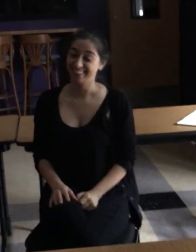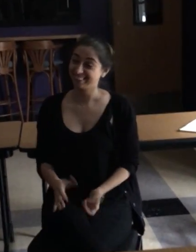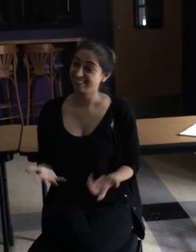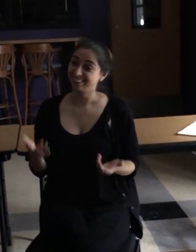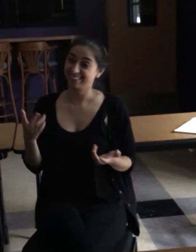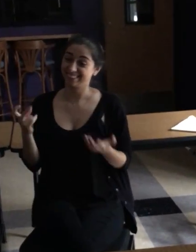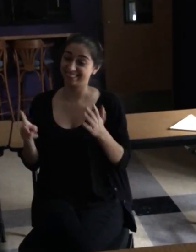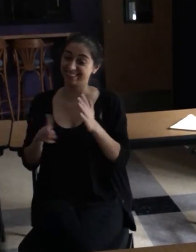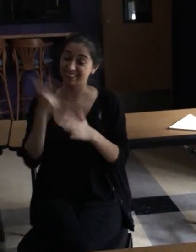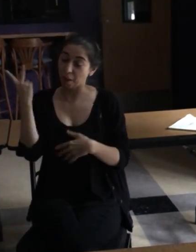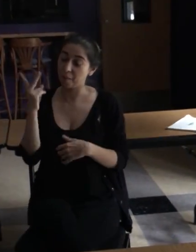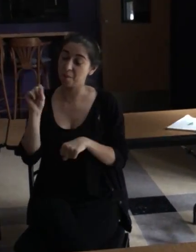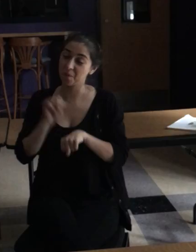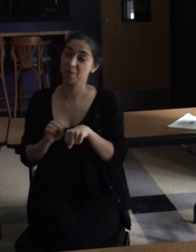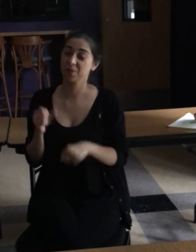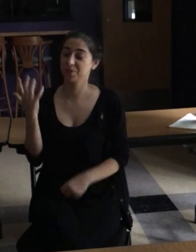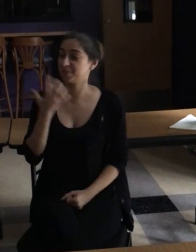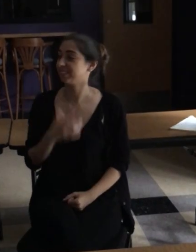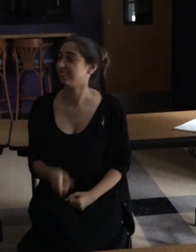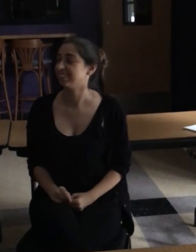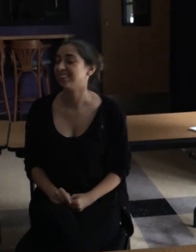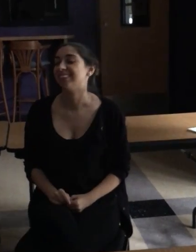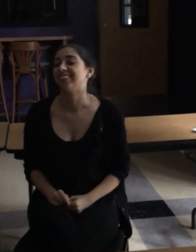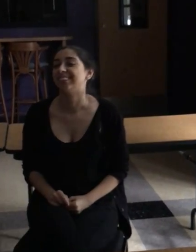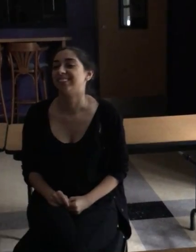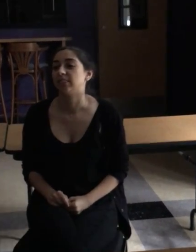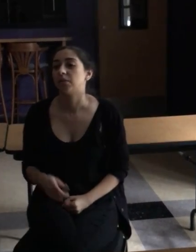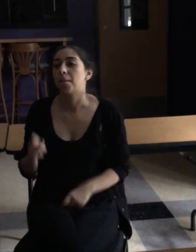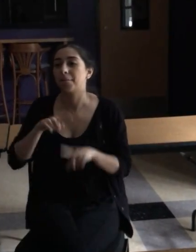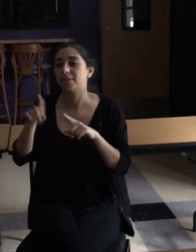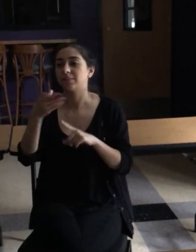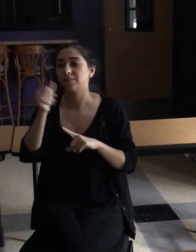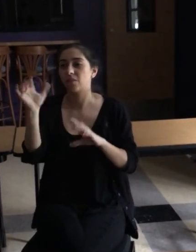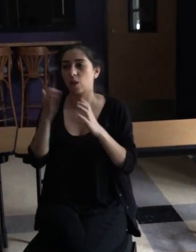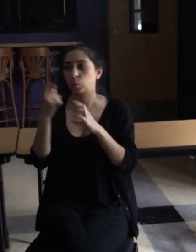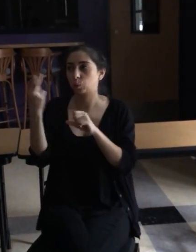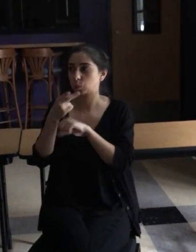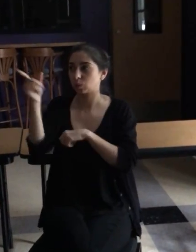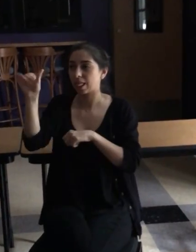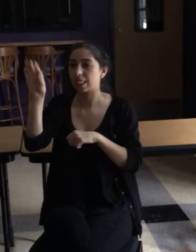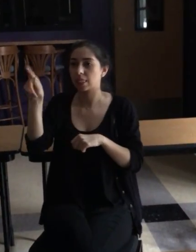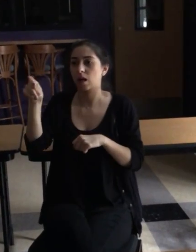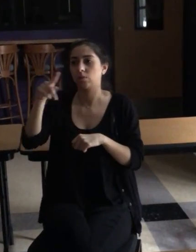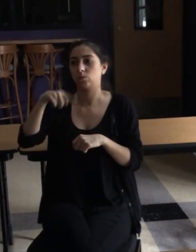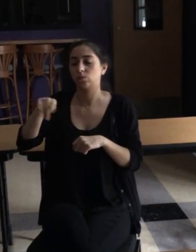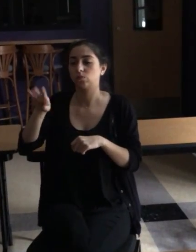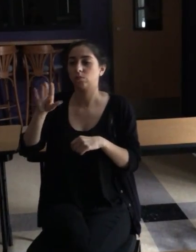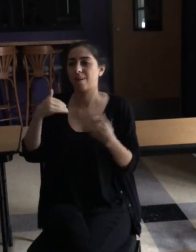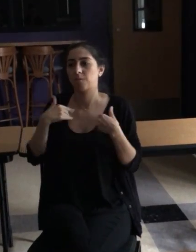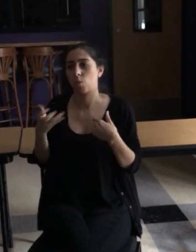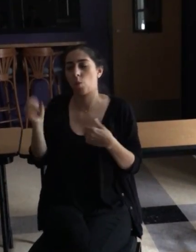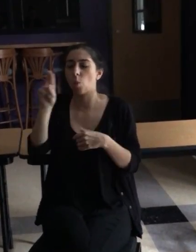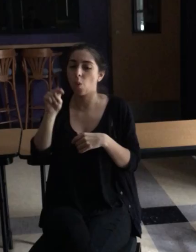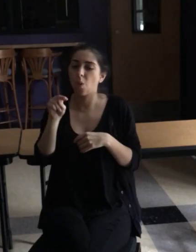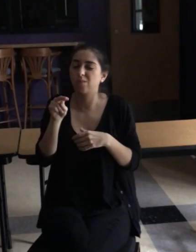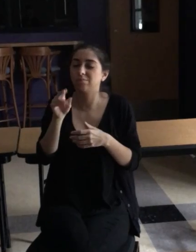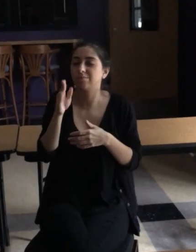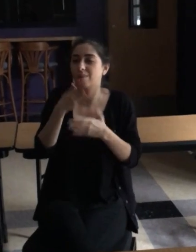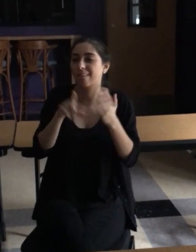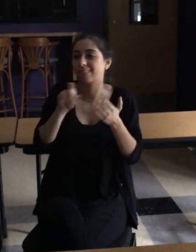double whammy there. But there are several classes that use that lab. We'll just have our own share of stuff. But during the last week,